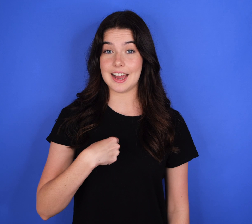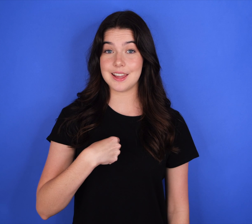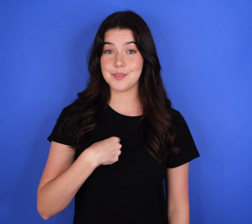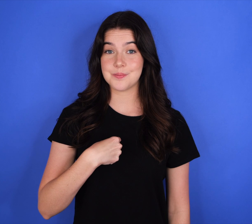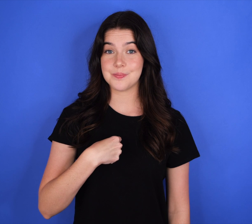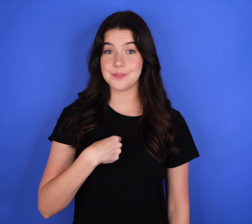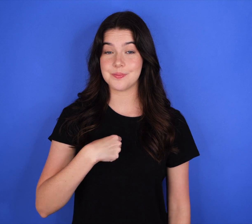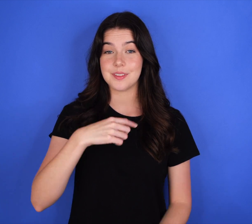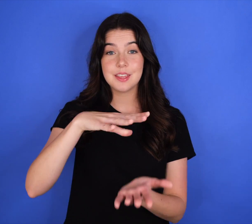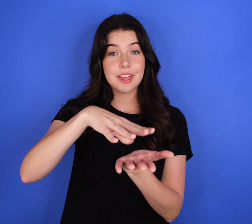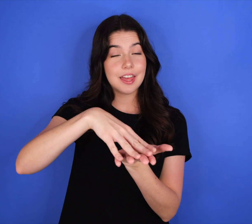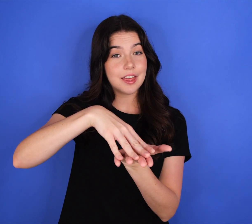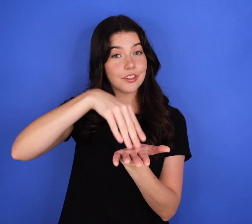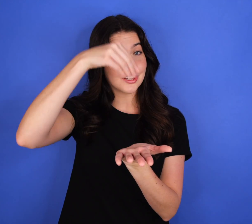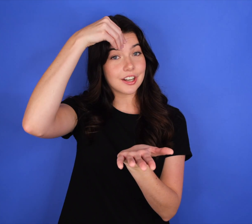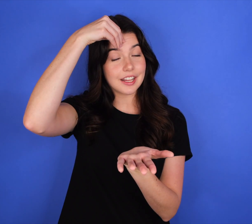I, learning,